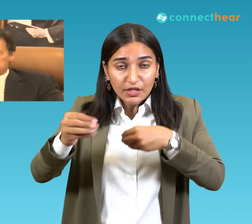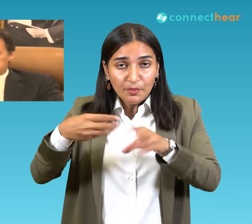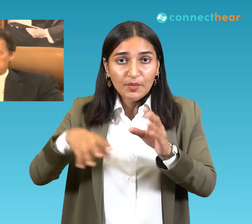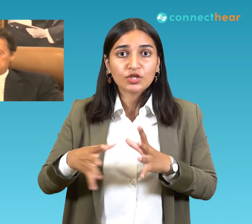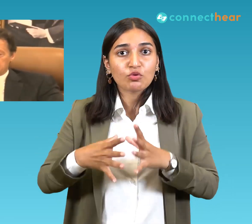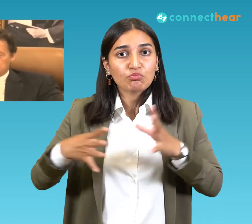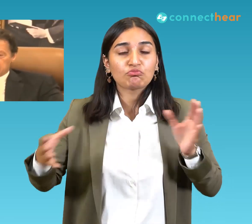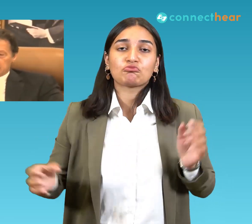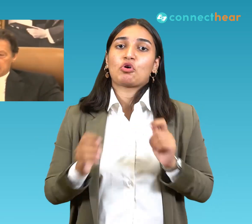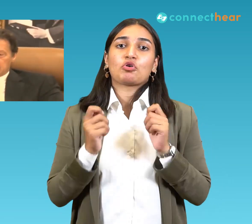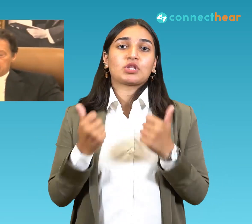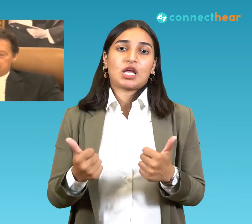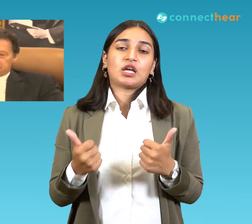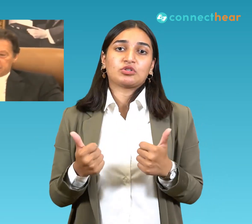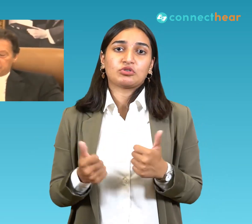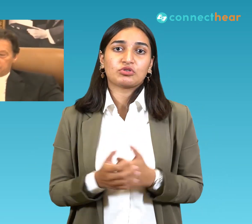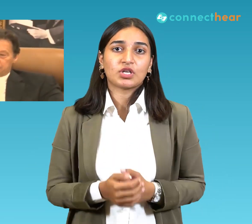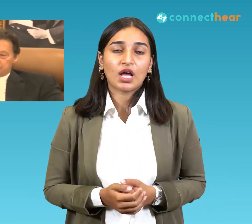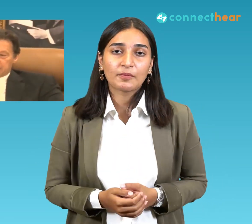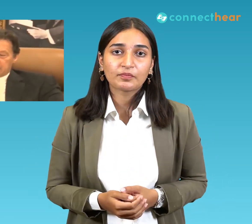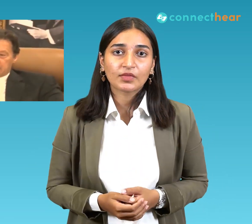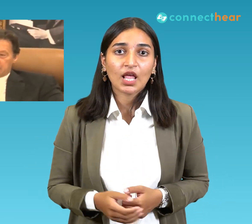young population.